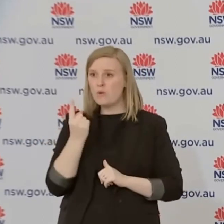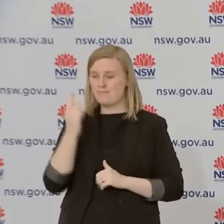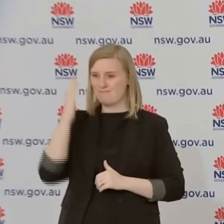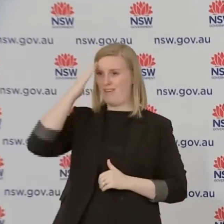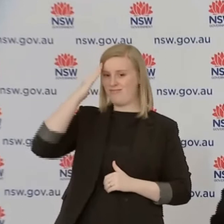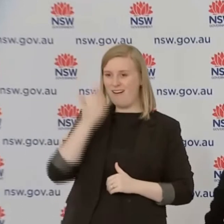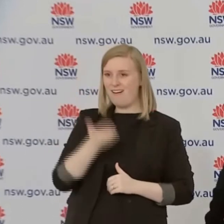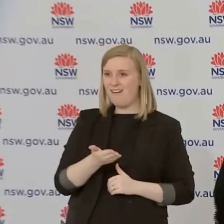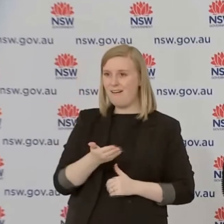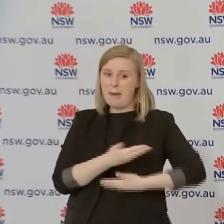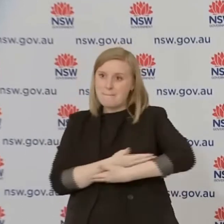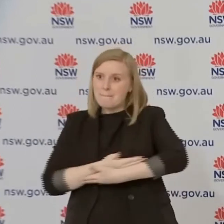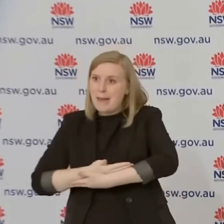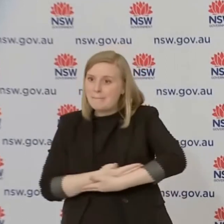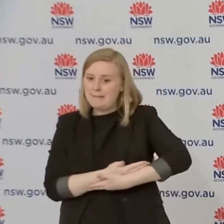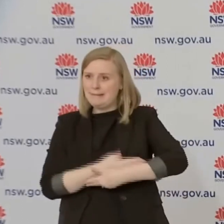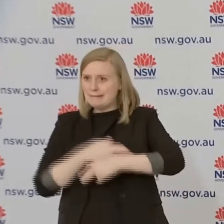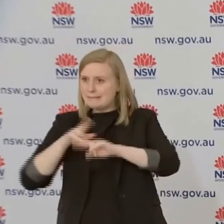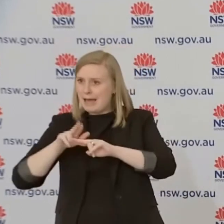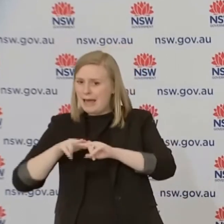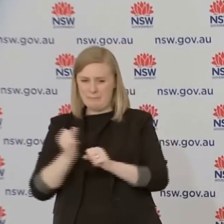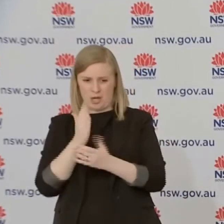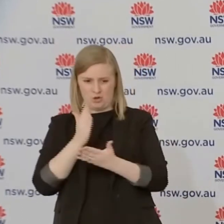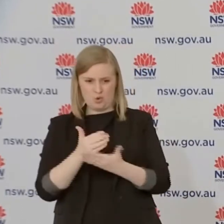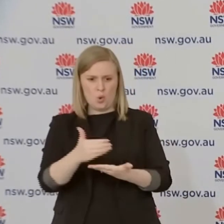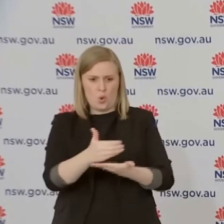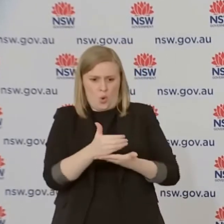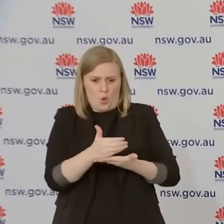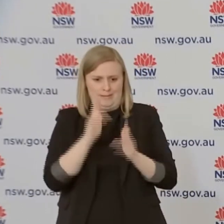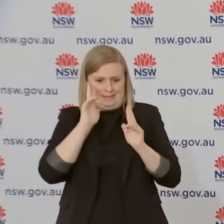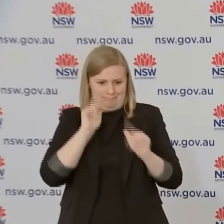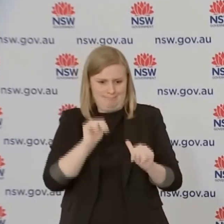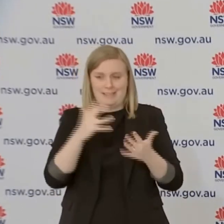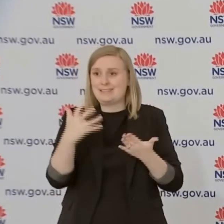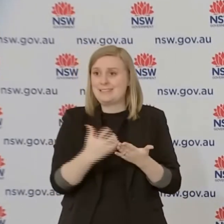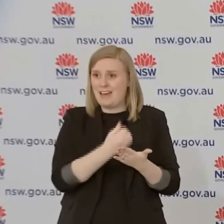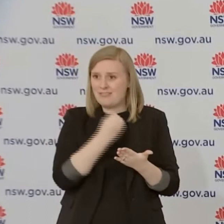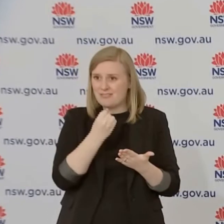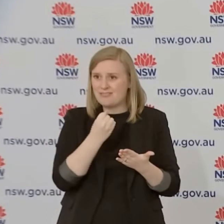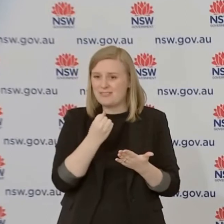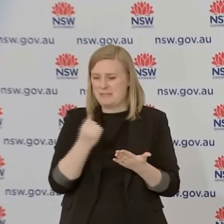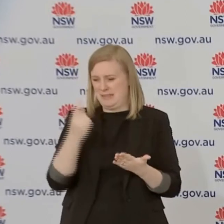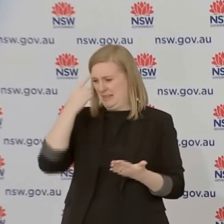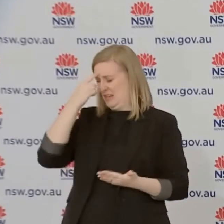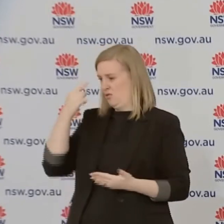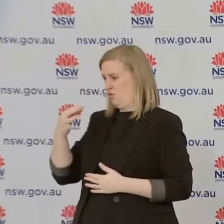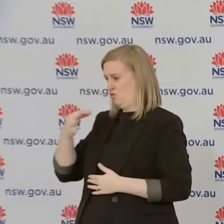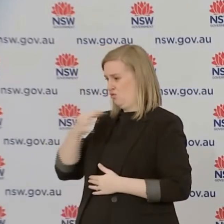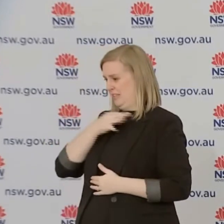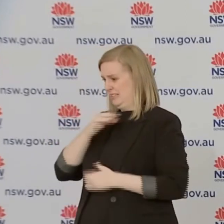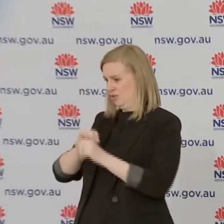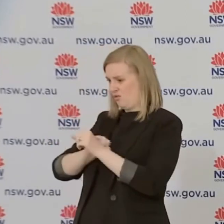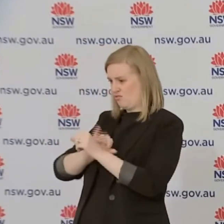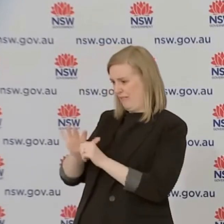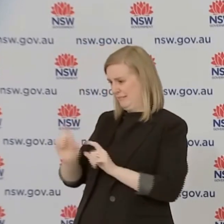safe. And so there's a balancing act here, and I think it depends on the particular area that